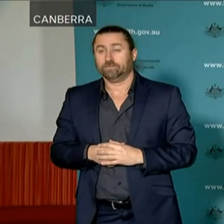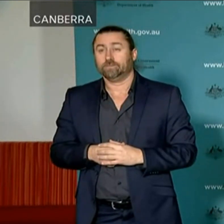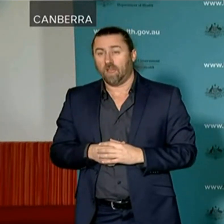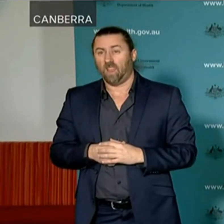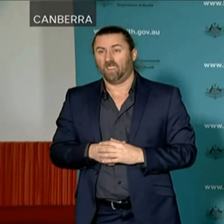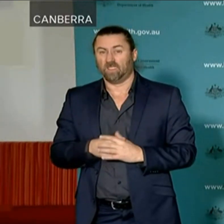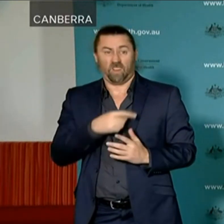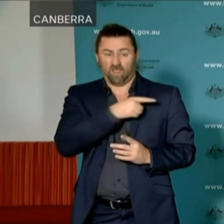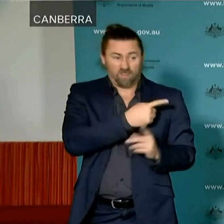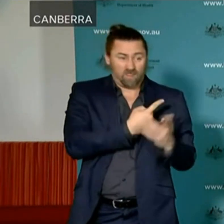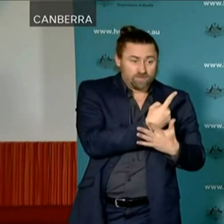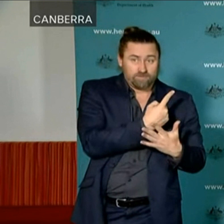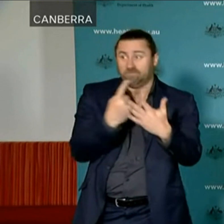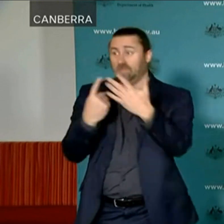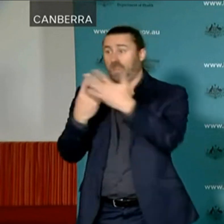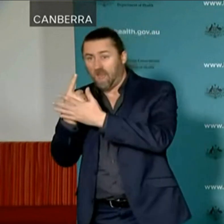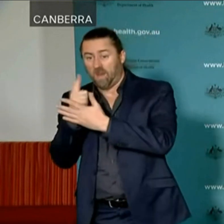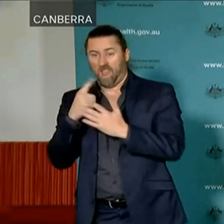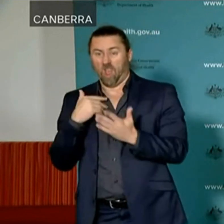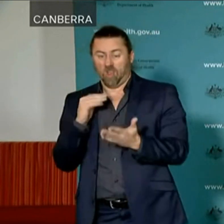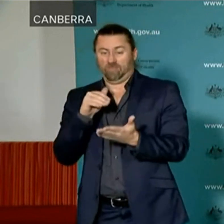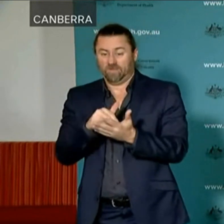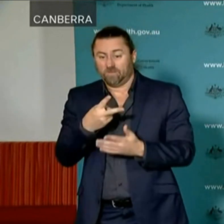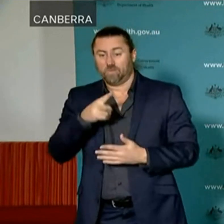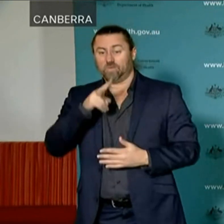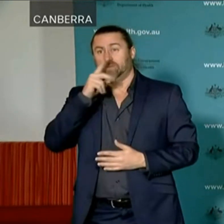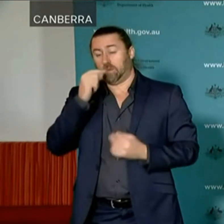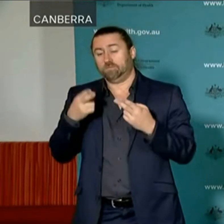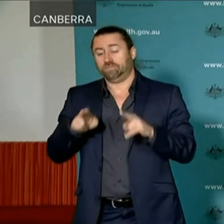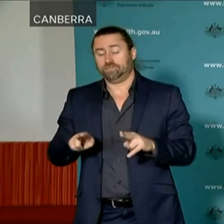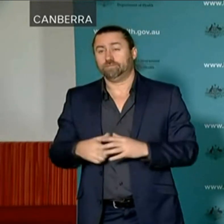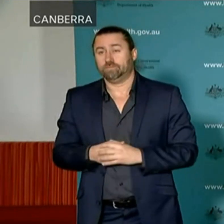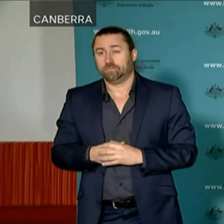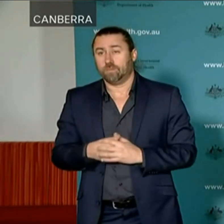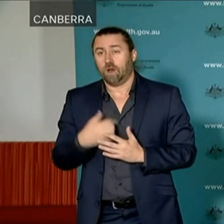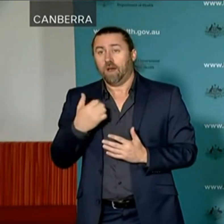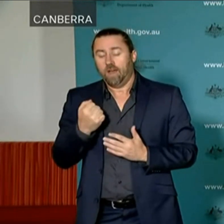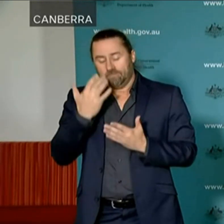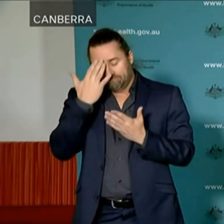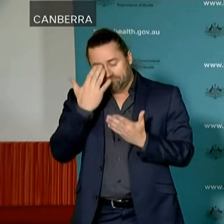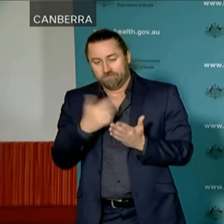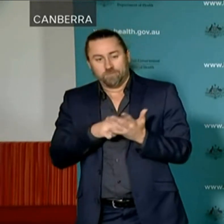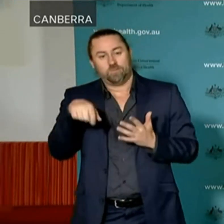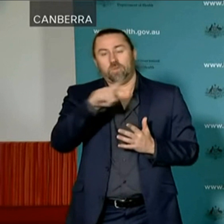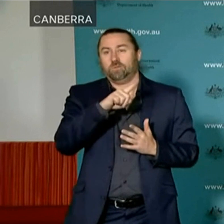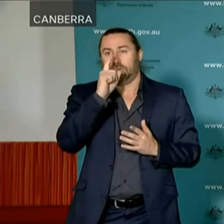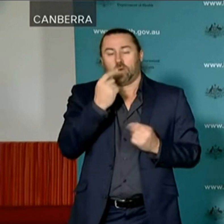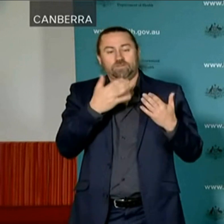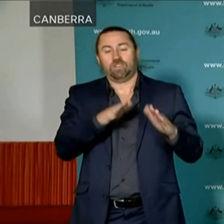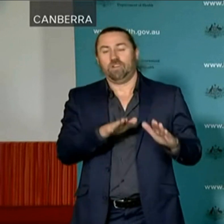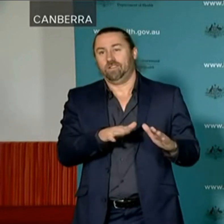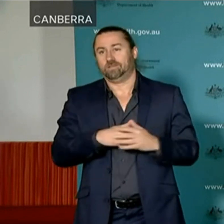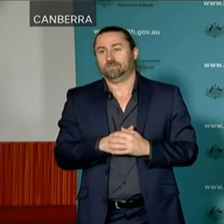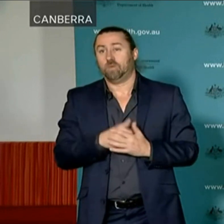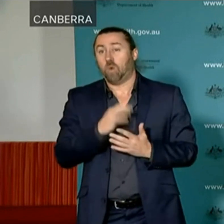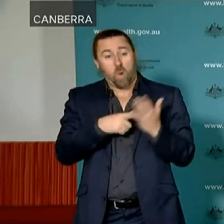And today we report that 200 people have died in our country. Our thoughts are with those who have lost their lives to COVID-19